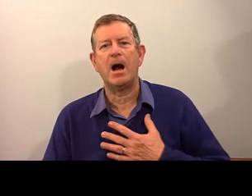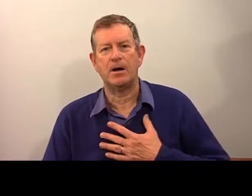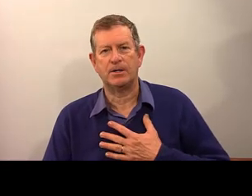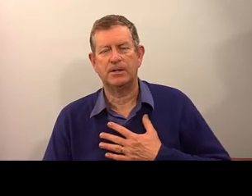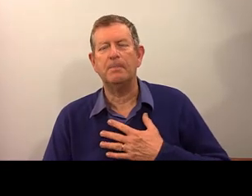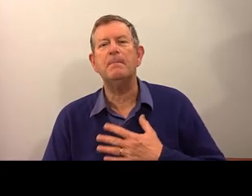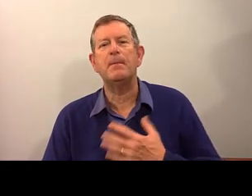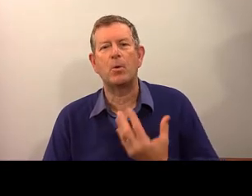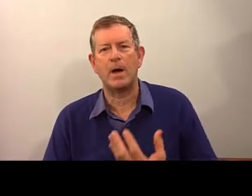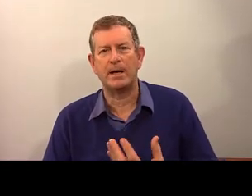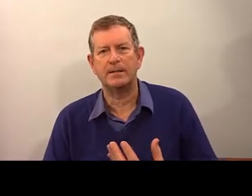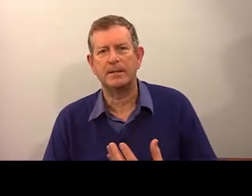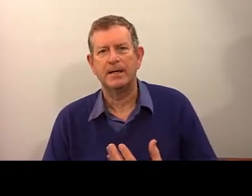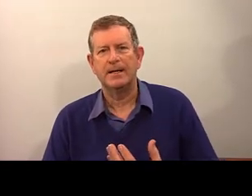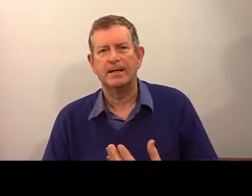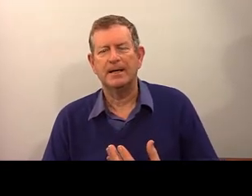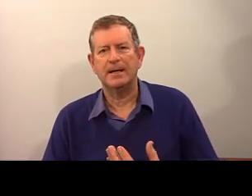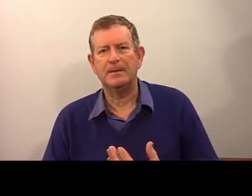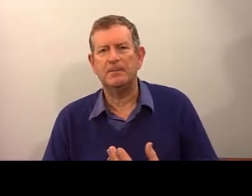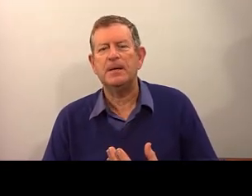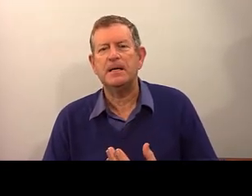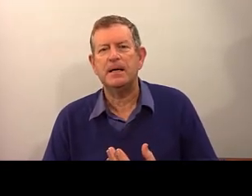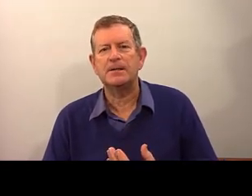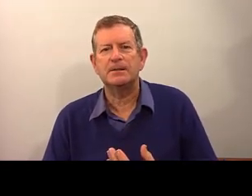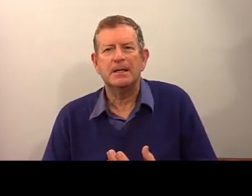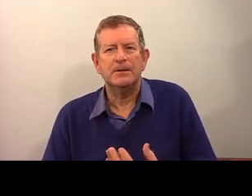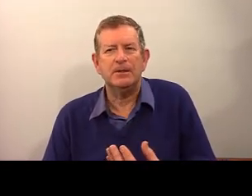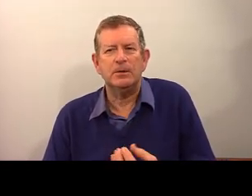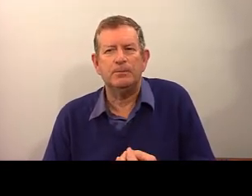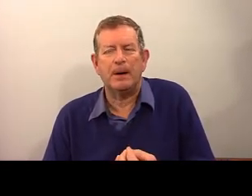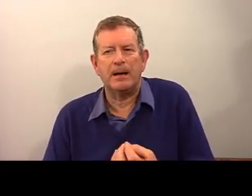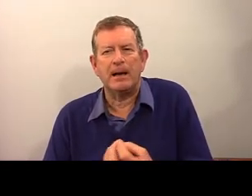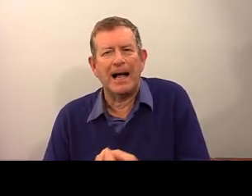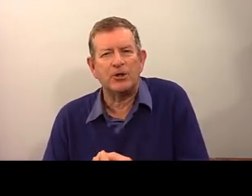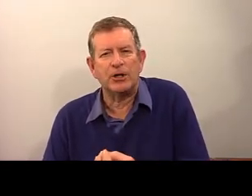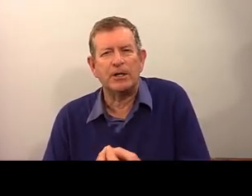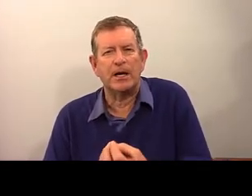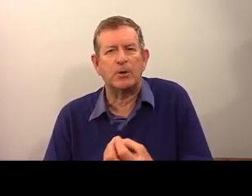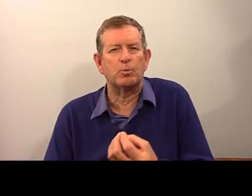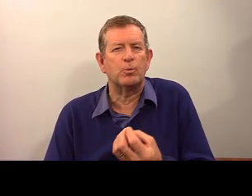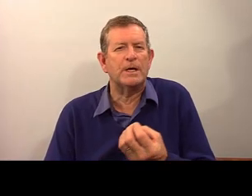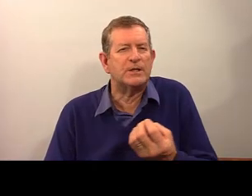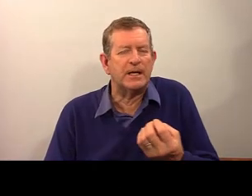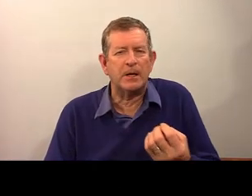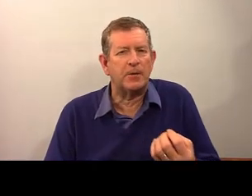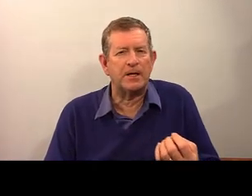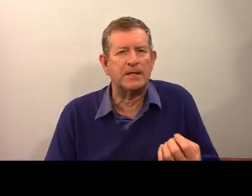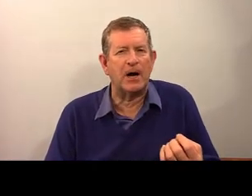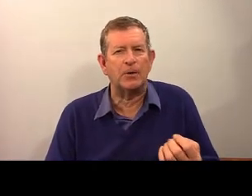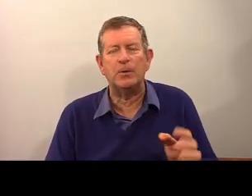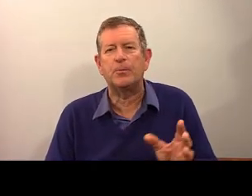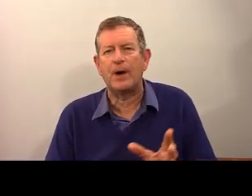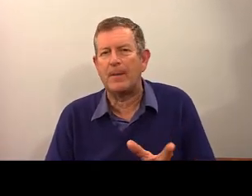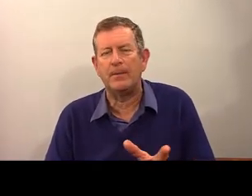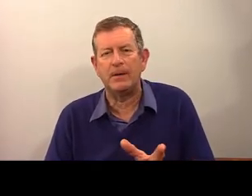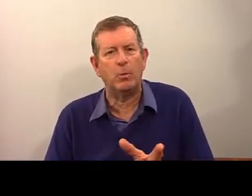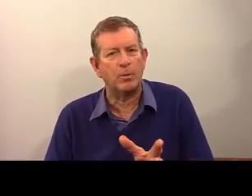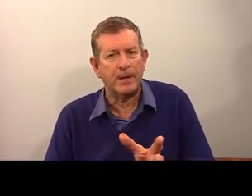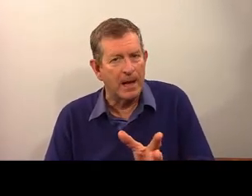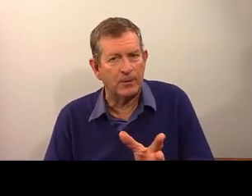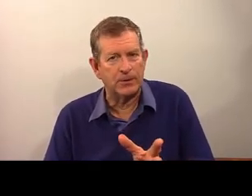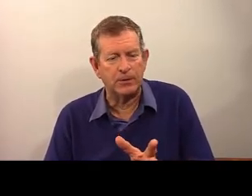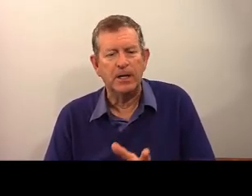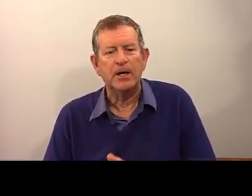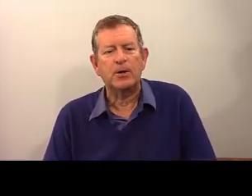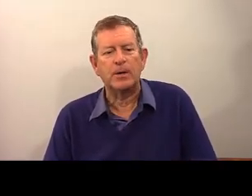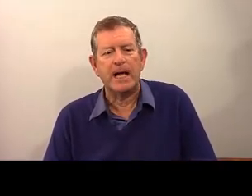by heart, to memorize, because by logic and reasoning things out, you probably won't